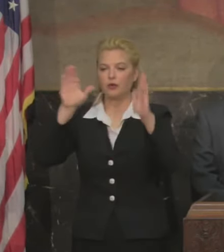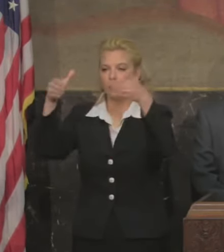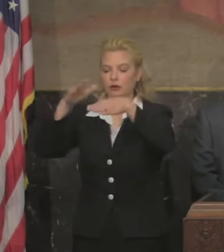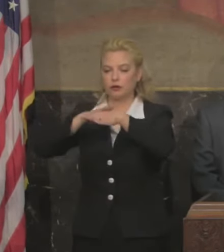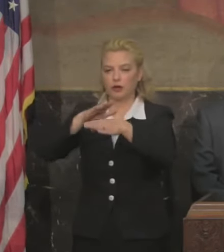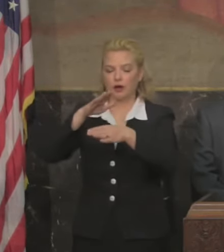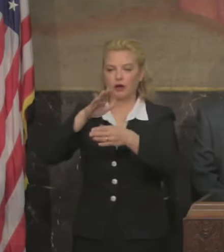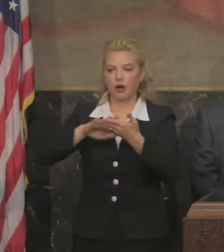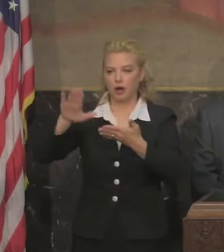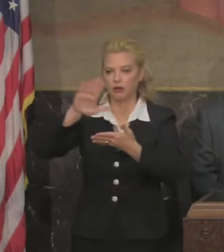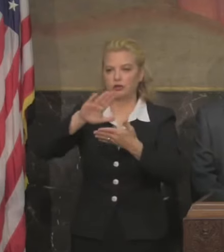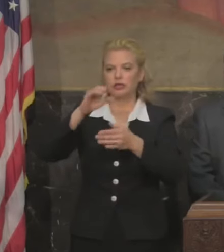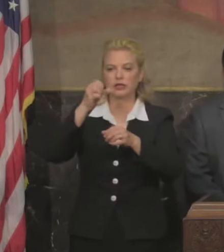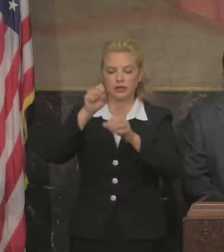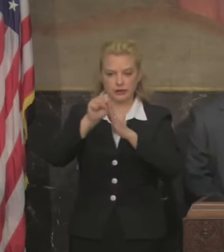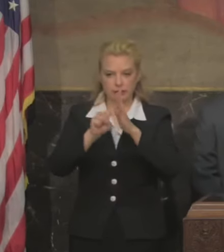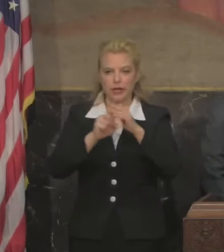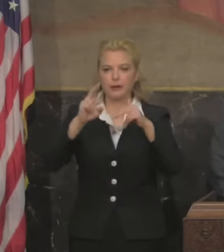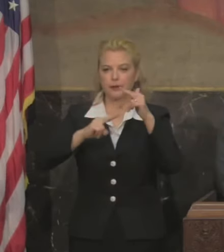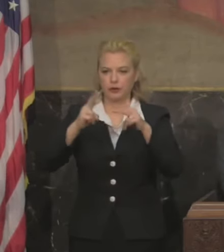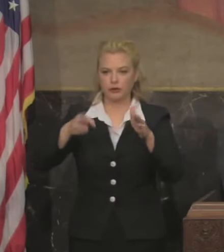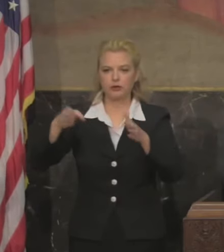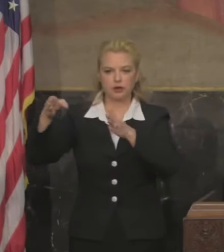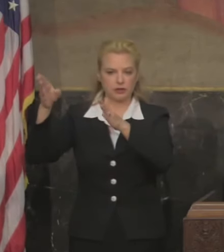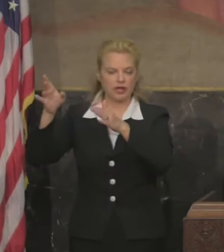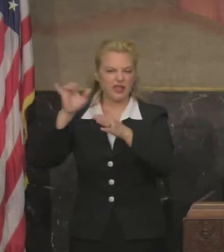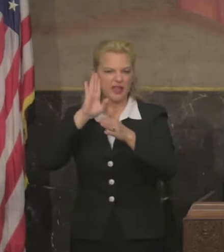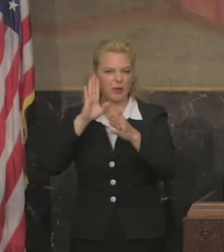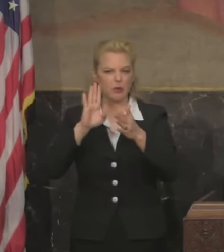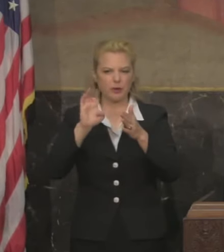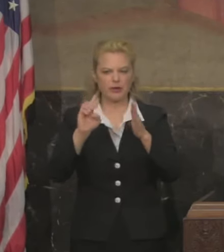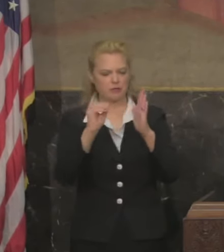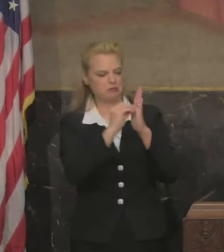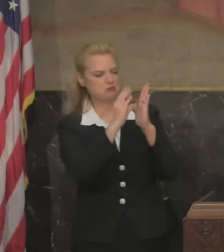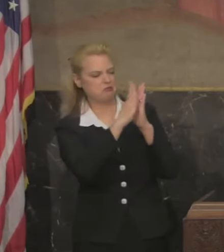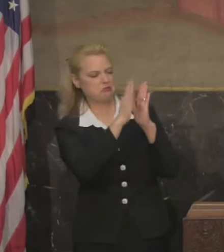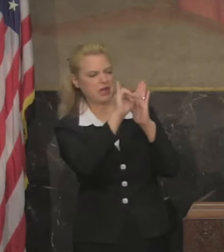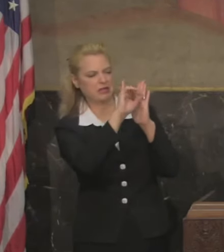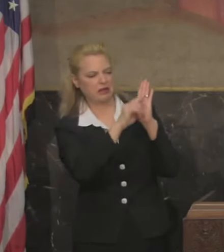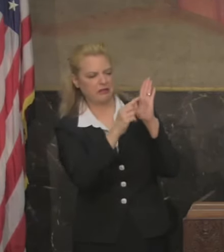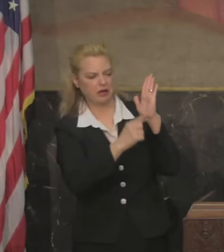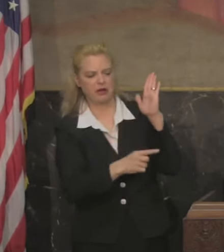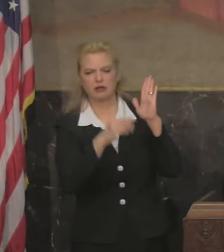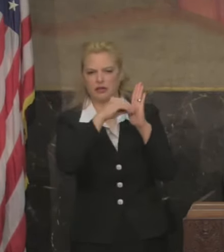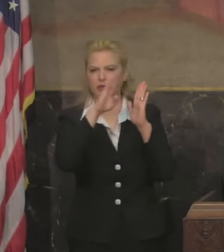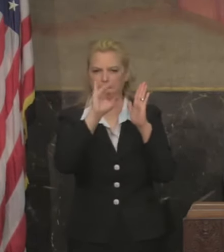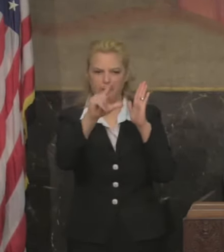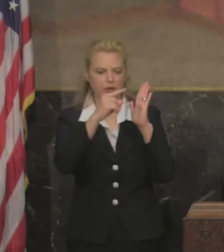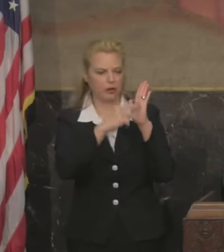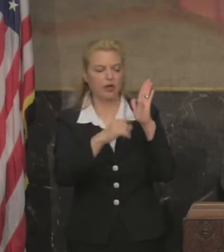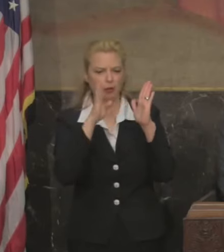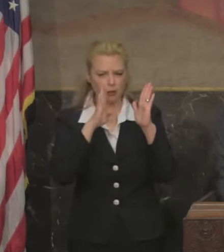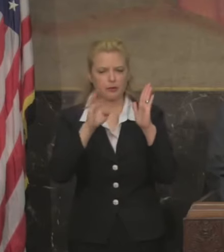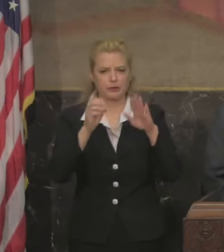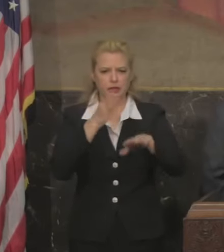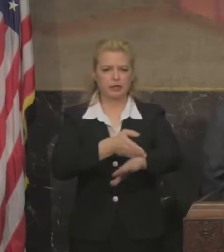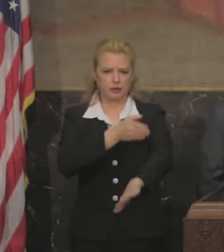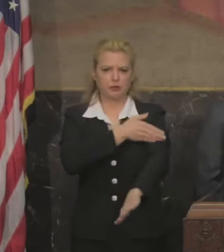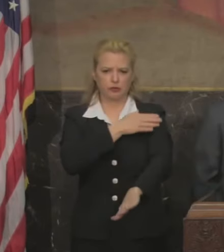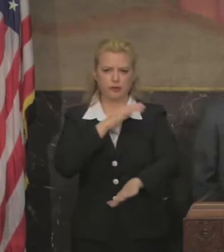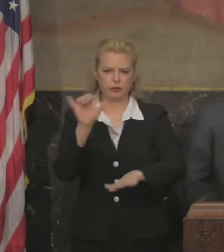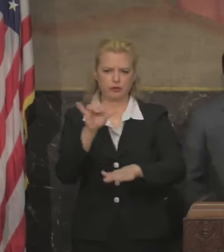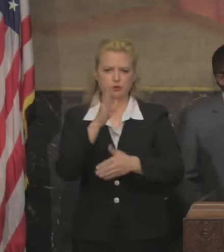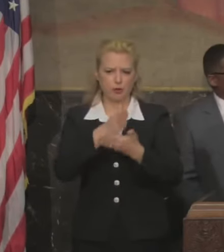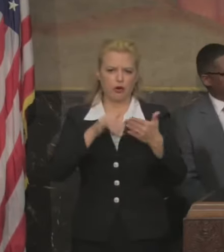and we'll have those projects will be identified in the bill as when they're introduced. So absolutely, they're going to be building improvements as well as part of